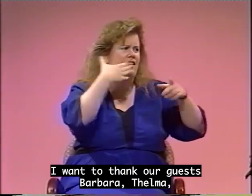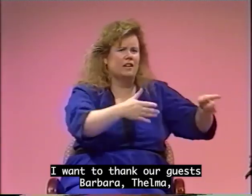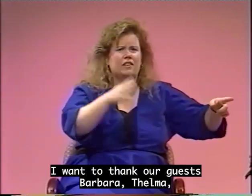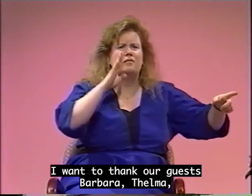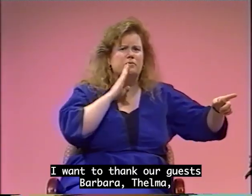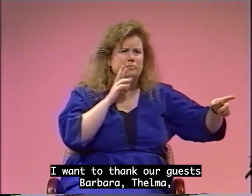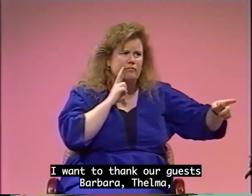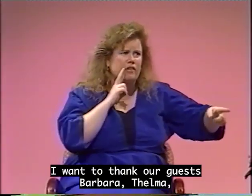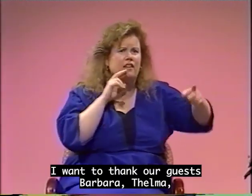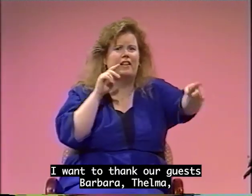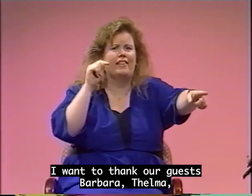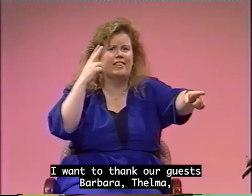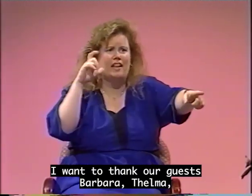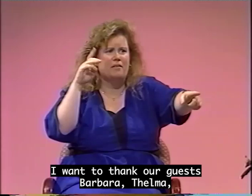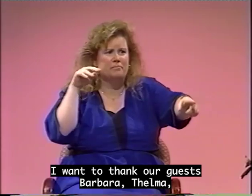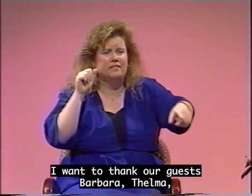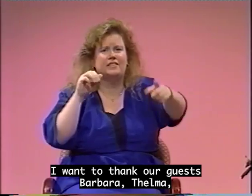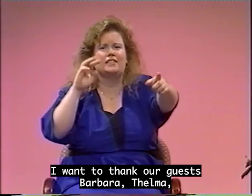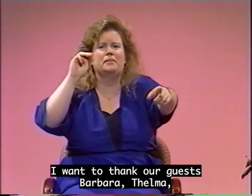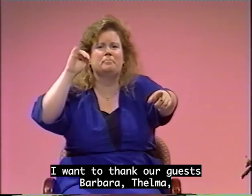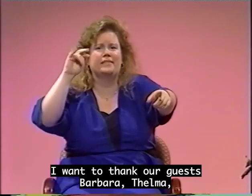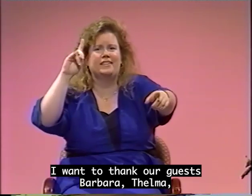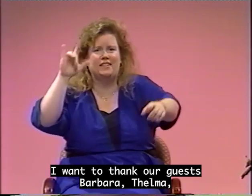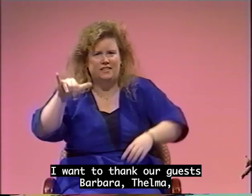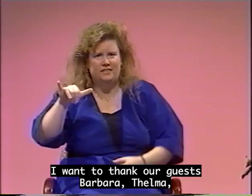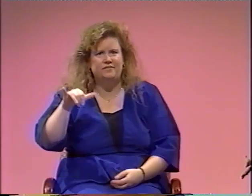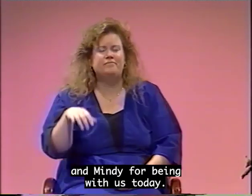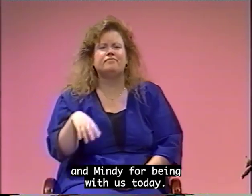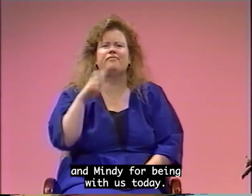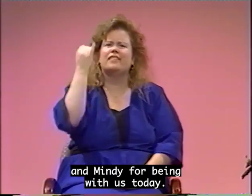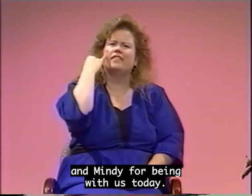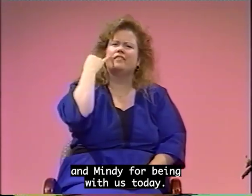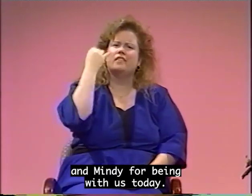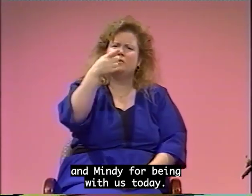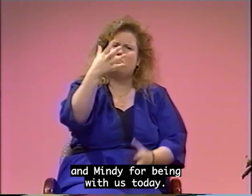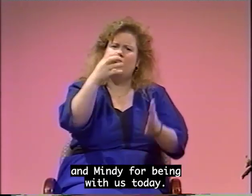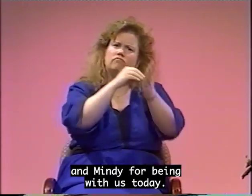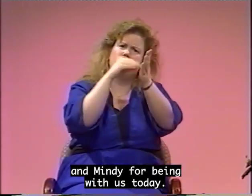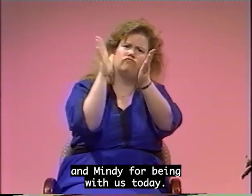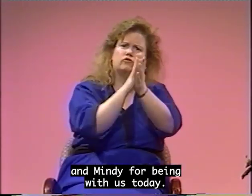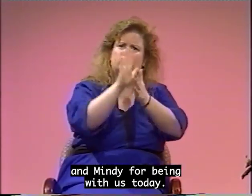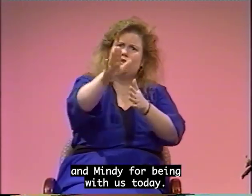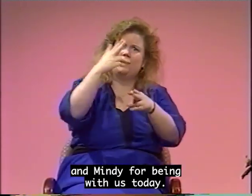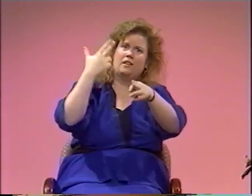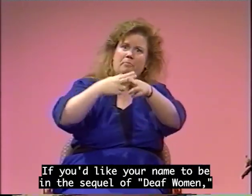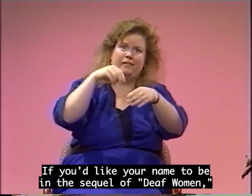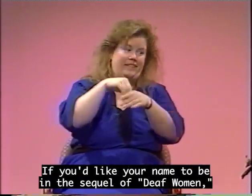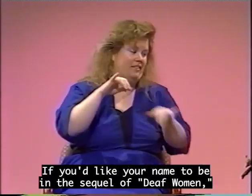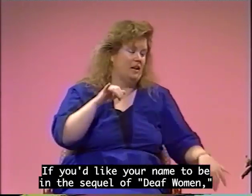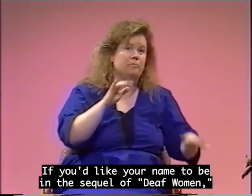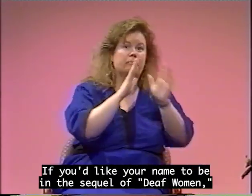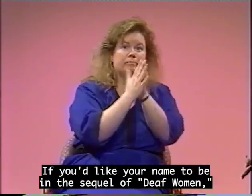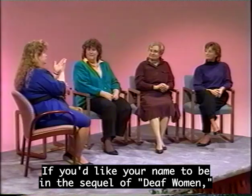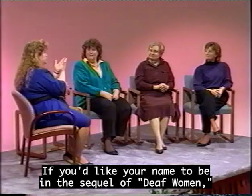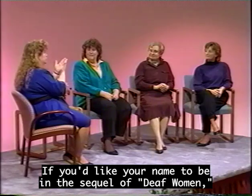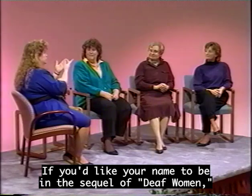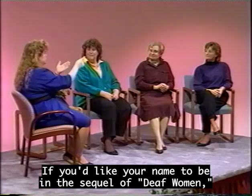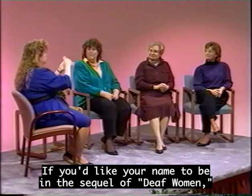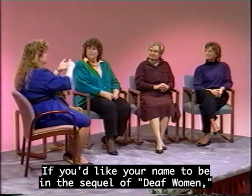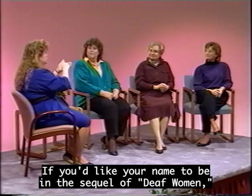I want to thank our guests, Barbara, Thelma, and Mindy, for being with us today. If you'd like your name to be in the